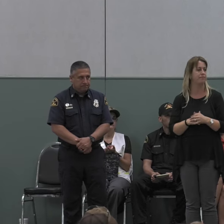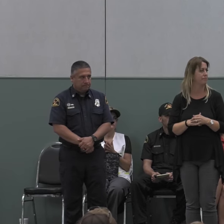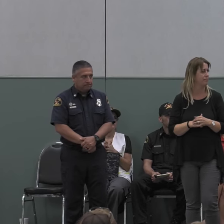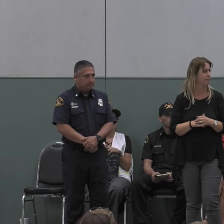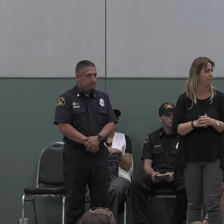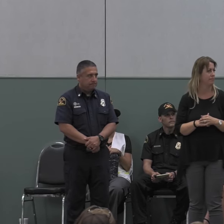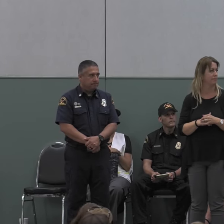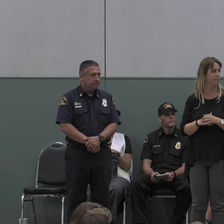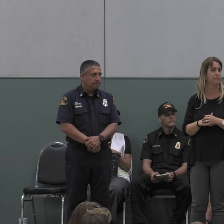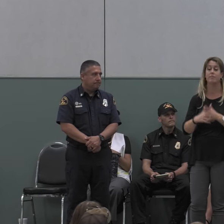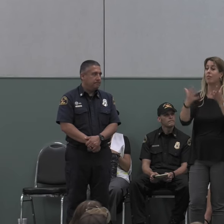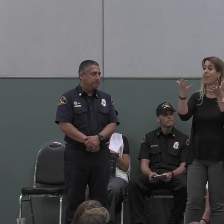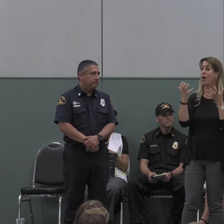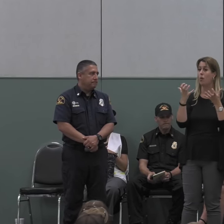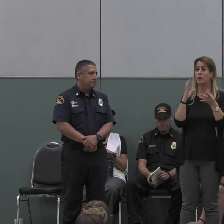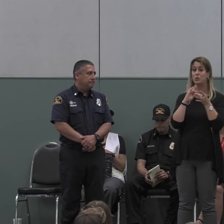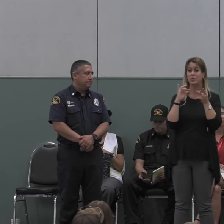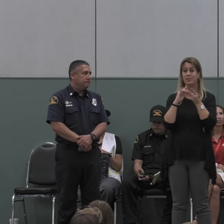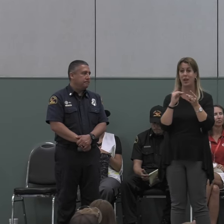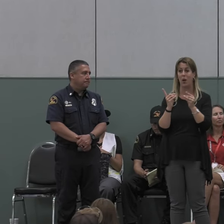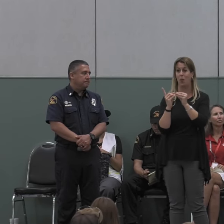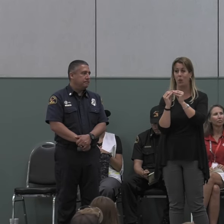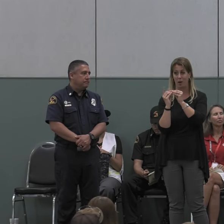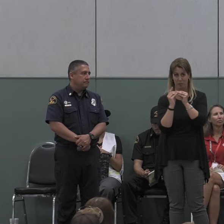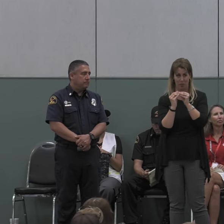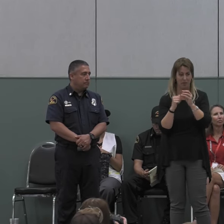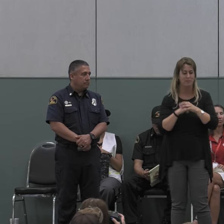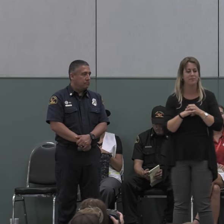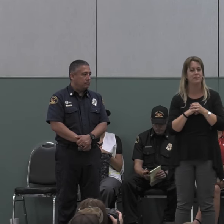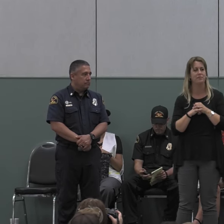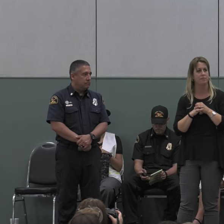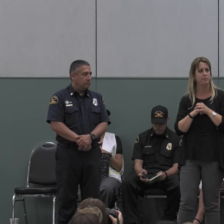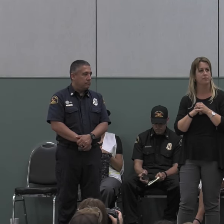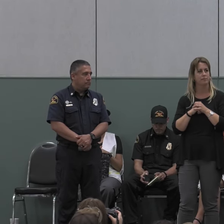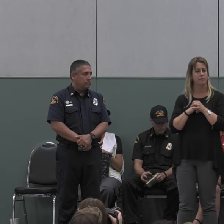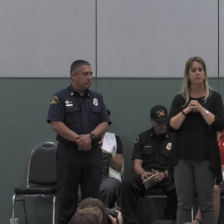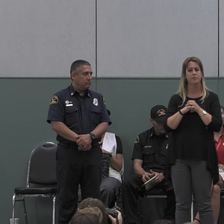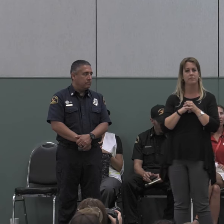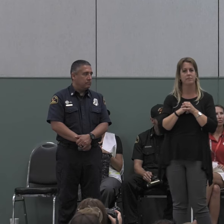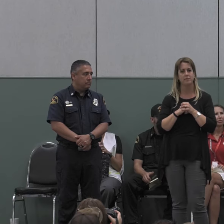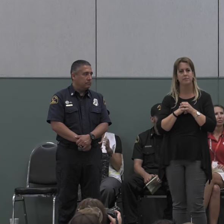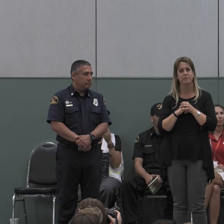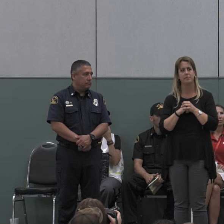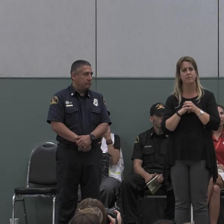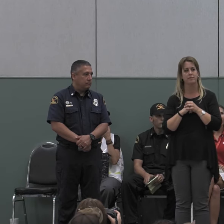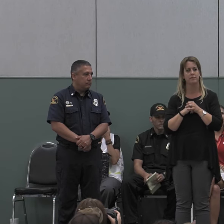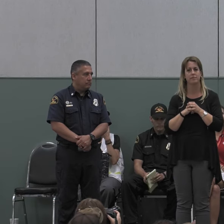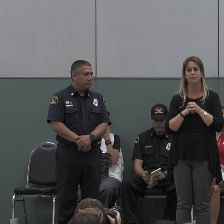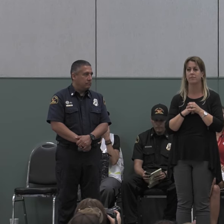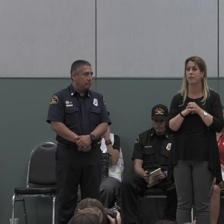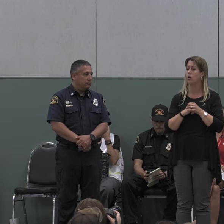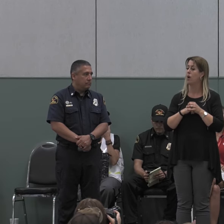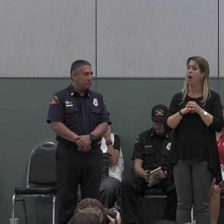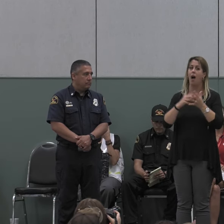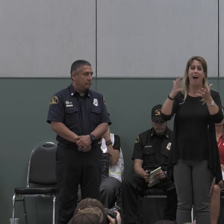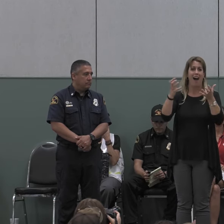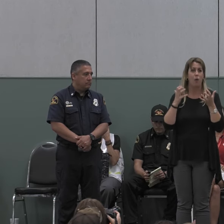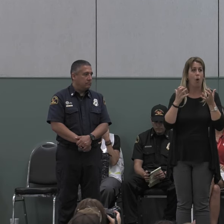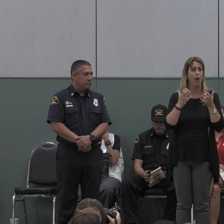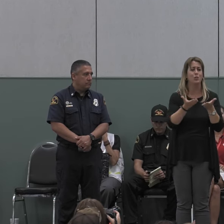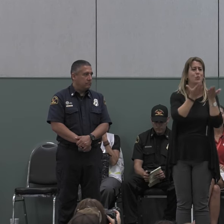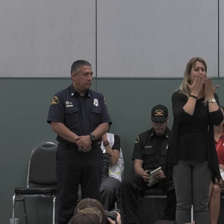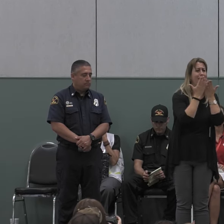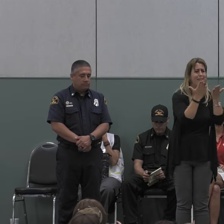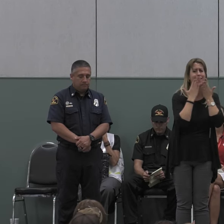I wanted to say one more thing. In the process of wanting to thank all the Alphabet Soup